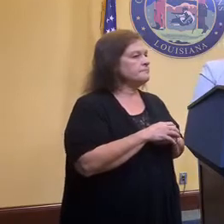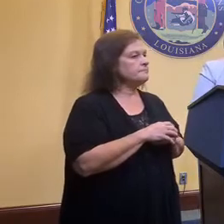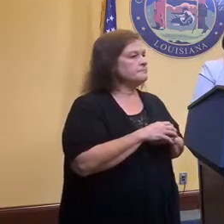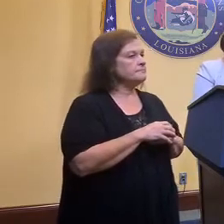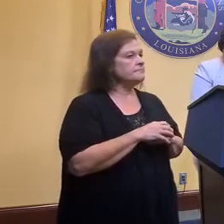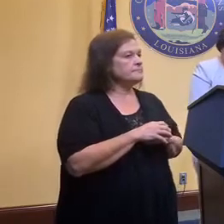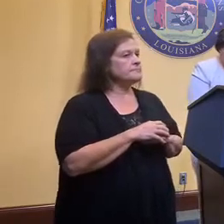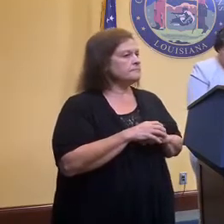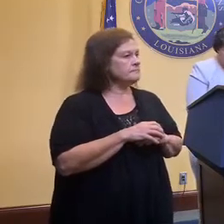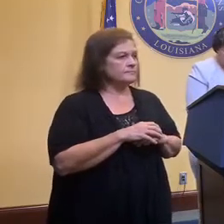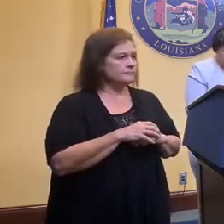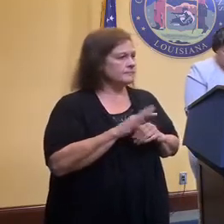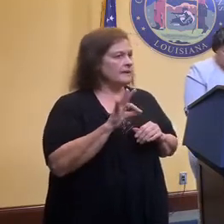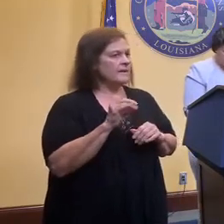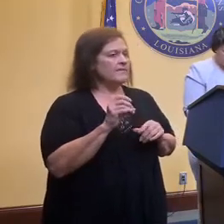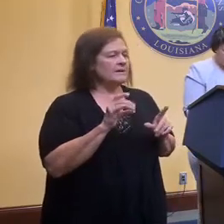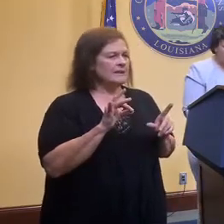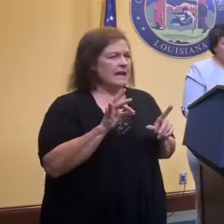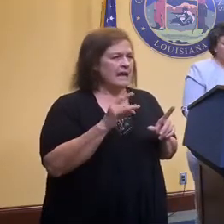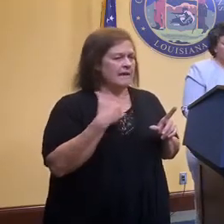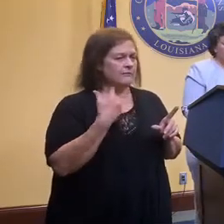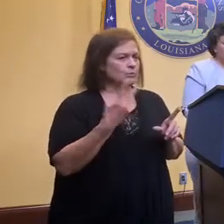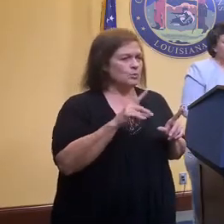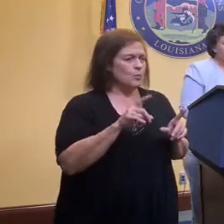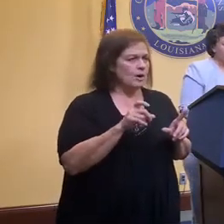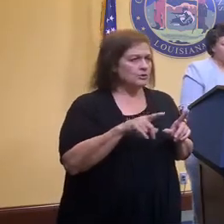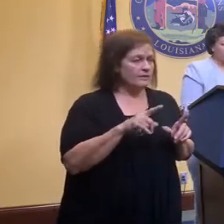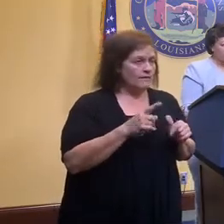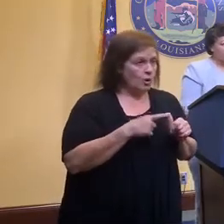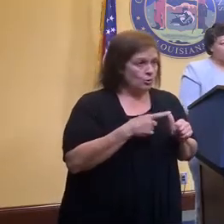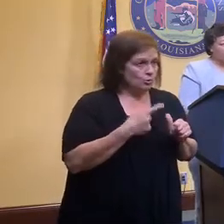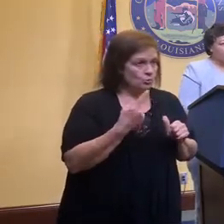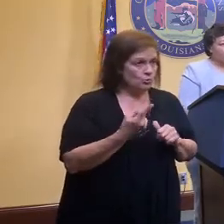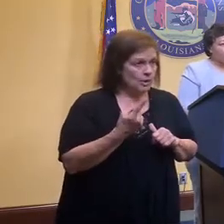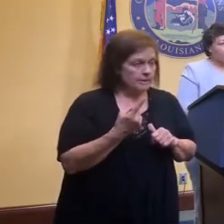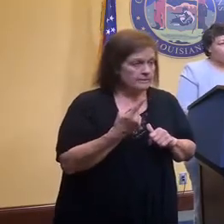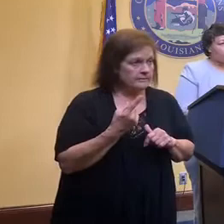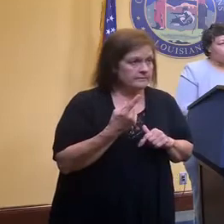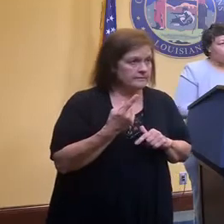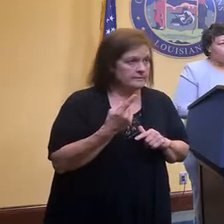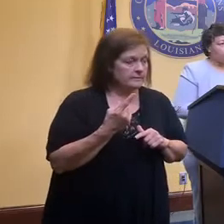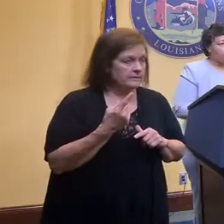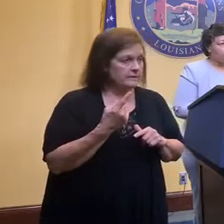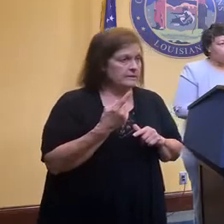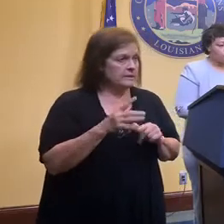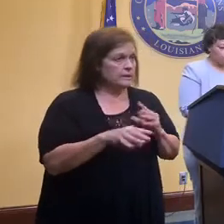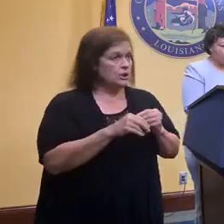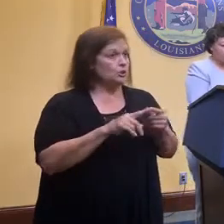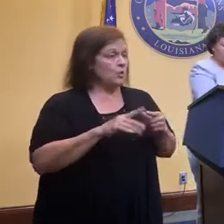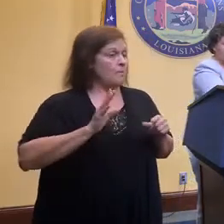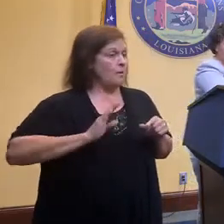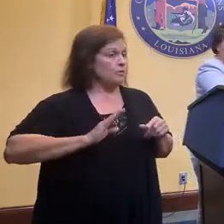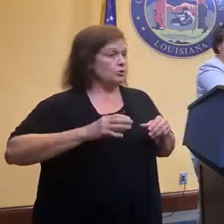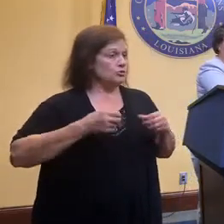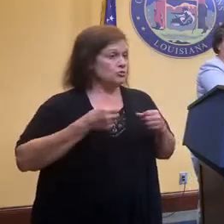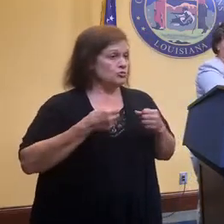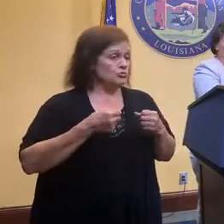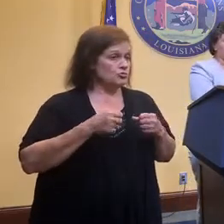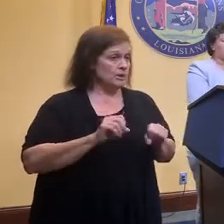That's the issue. Boxy? I have two questions. The first one, again, in addition to Bourbon Street over the